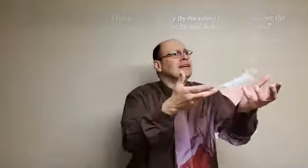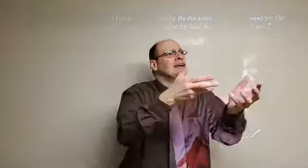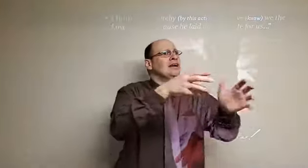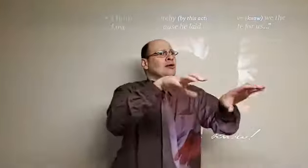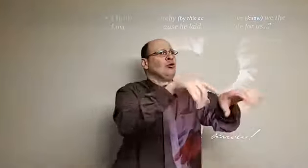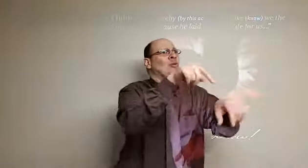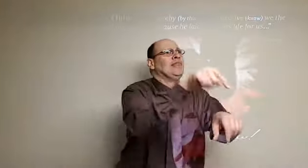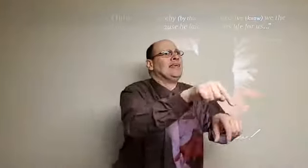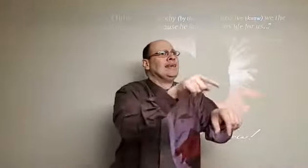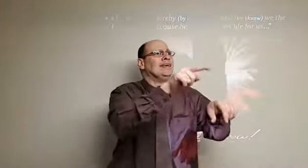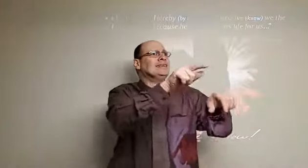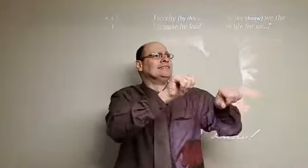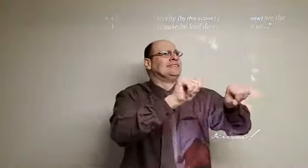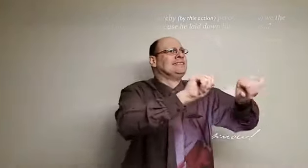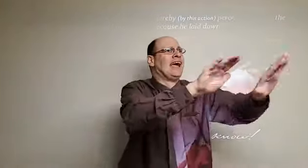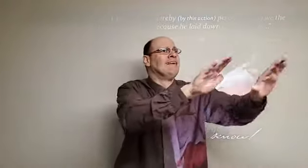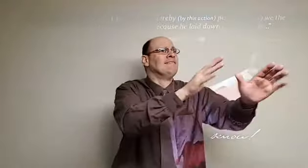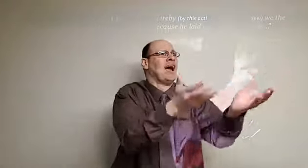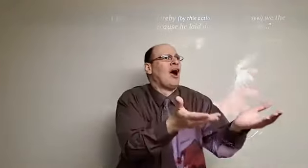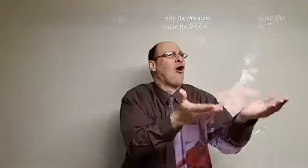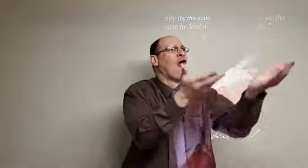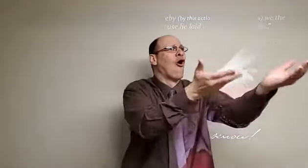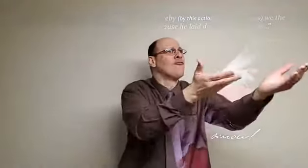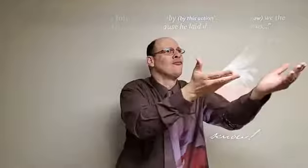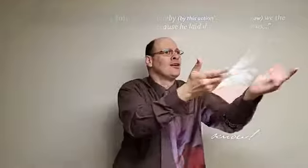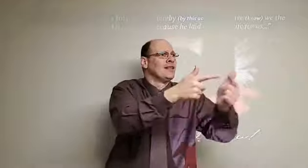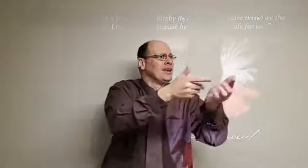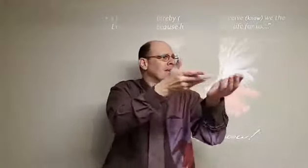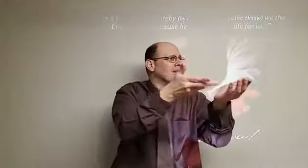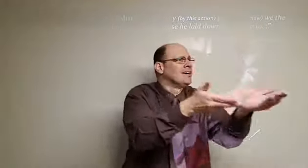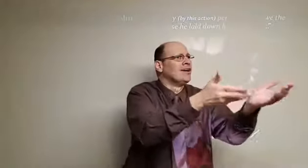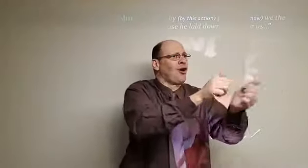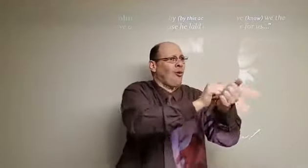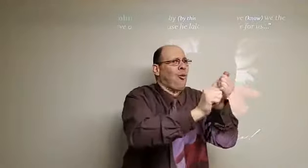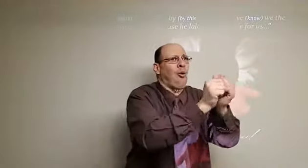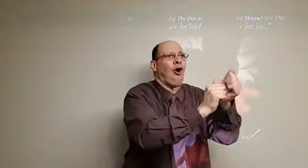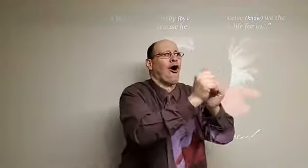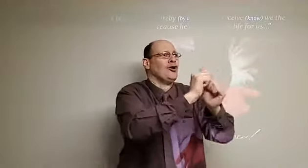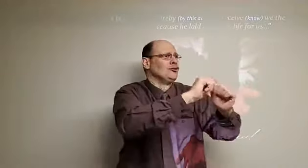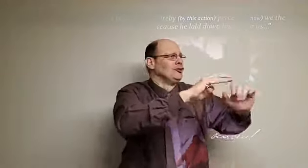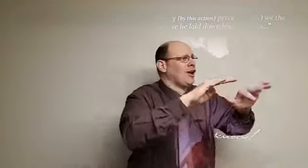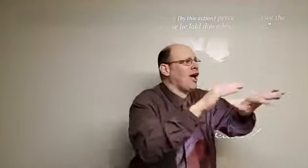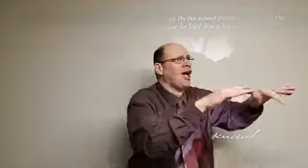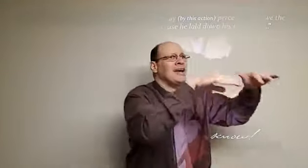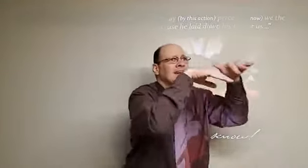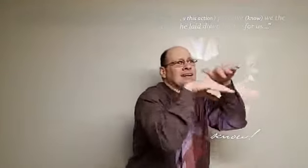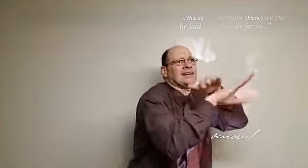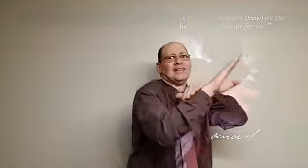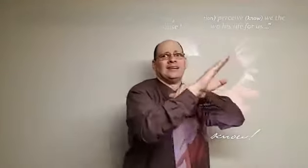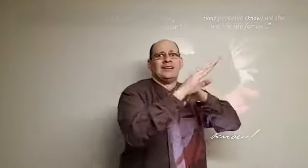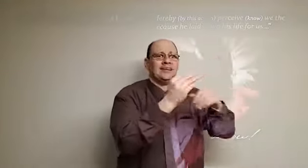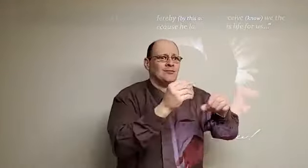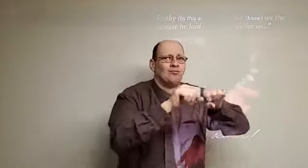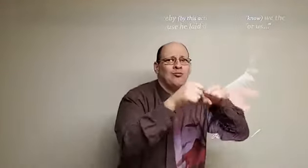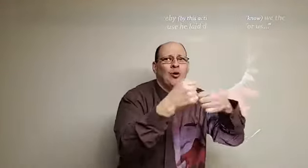one more year and the sacrifice of those animals of the blood that represented a